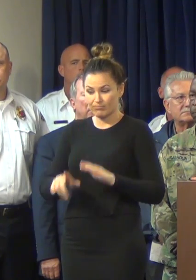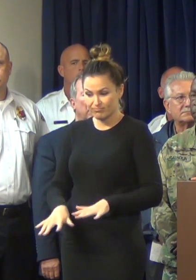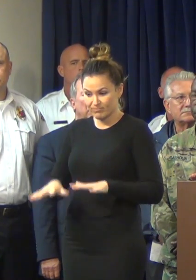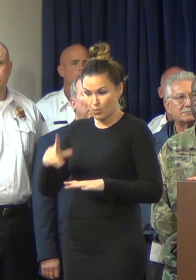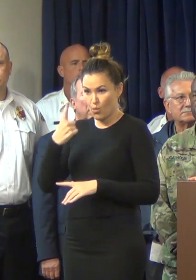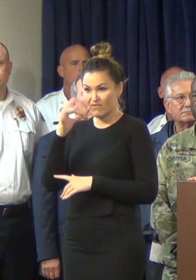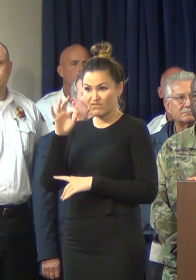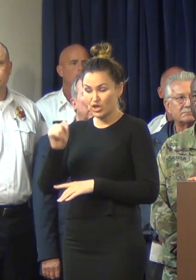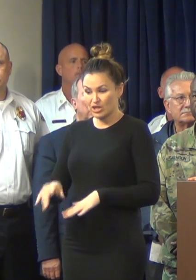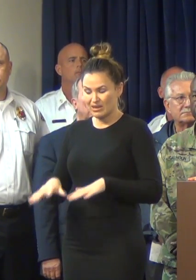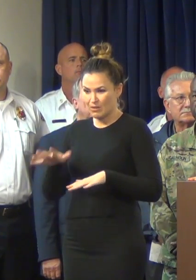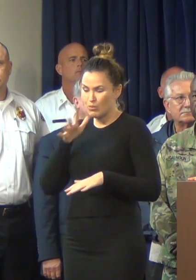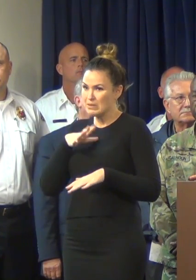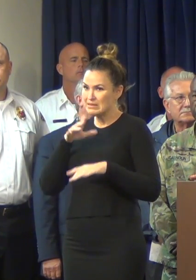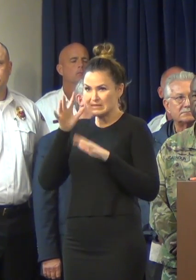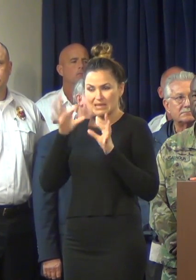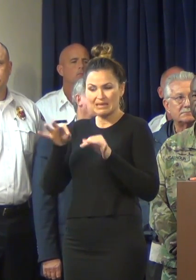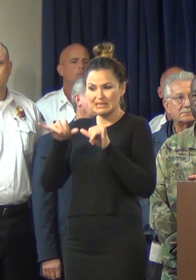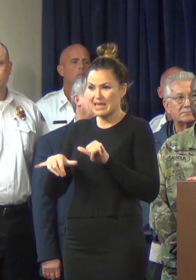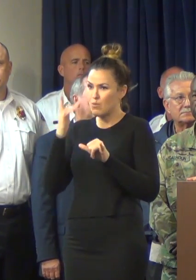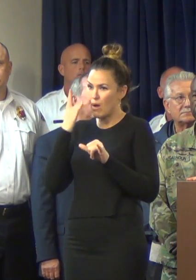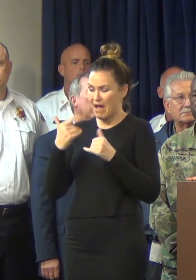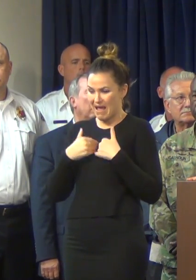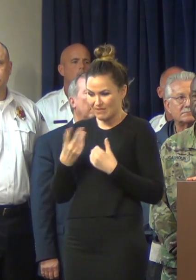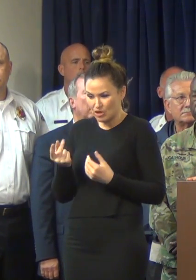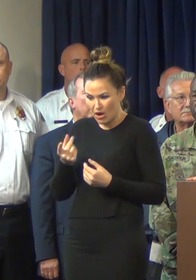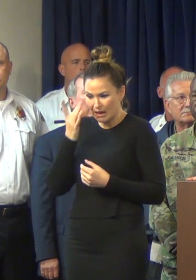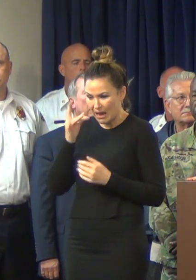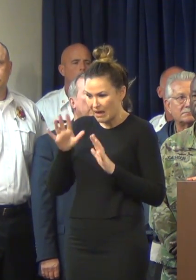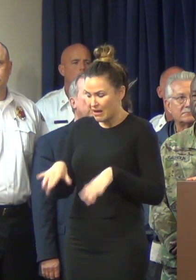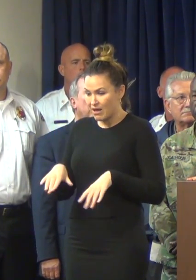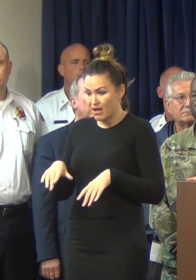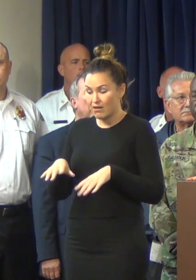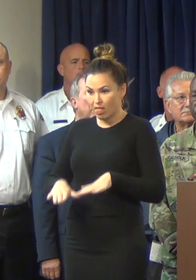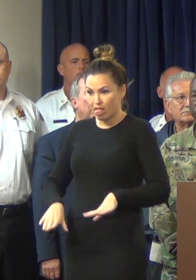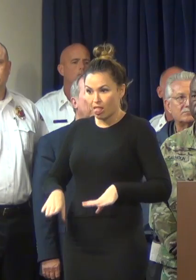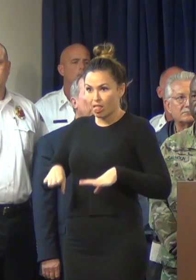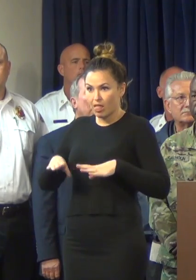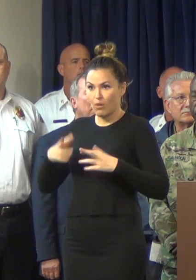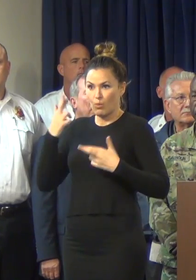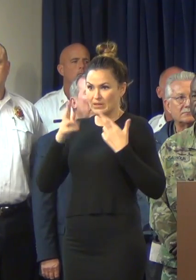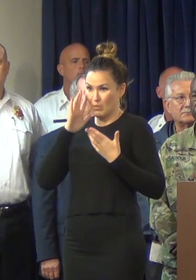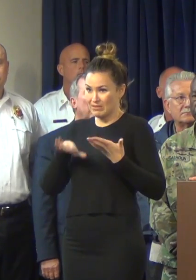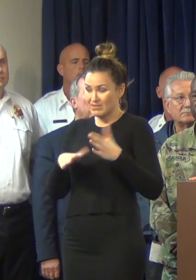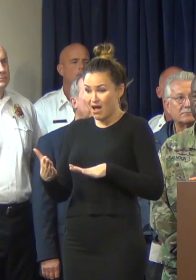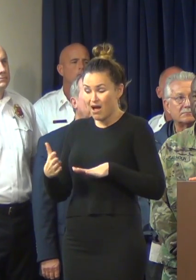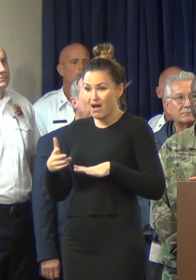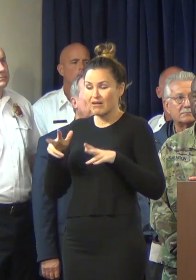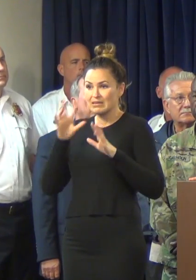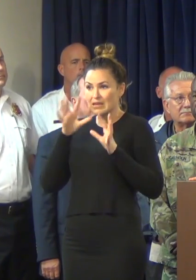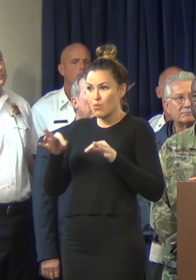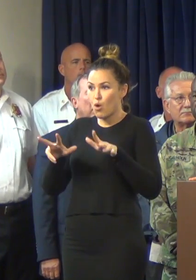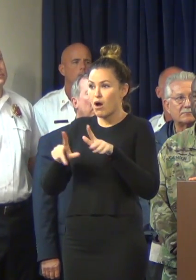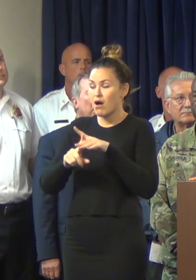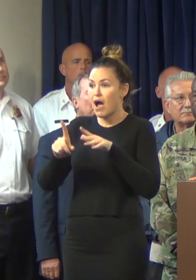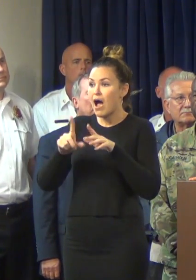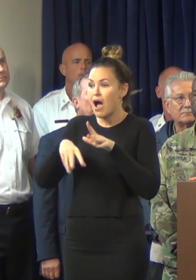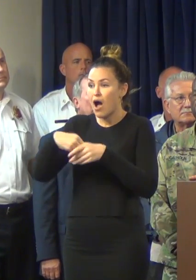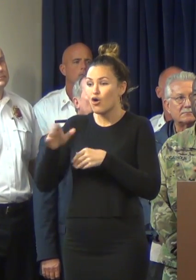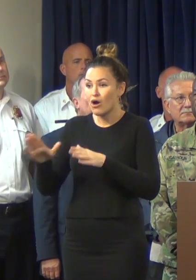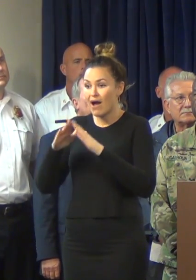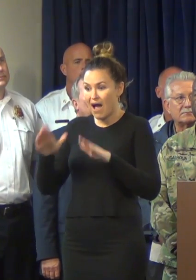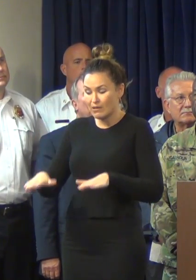in her house because she had 4 pets. Got to 1.5 feet. She realized she was going to die. She walked outside. It got up to, I think, 3.5 to 4 feet in her